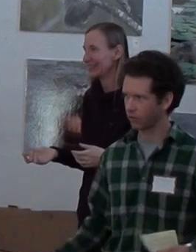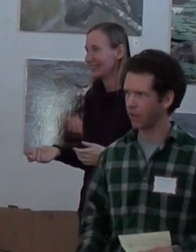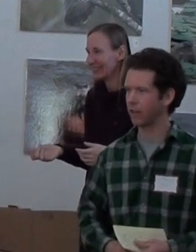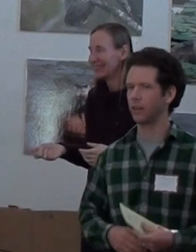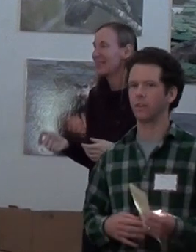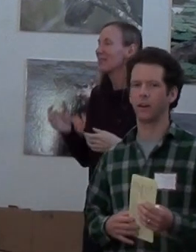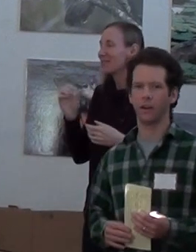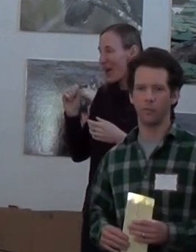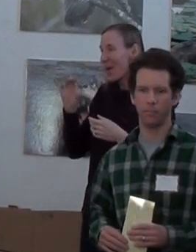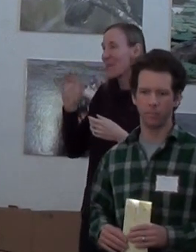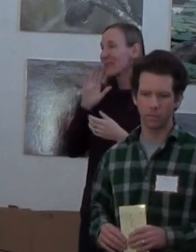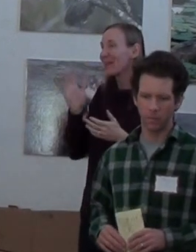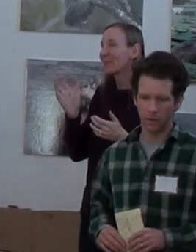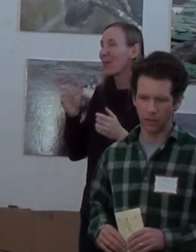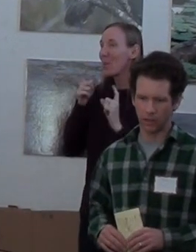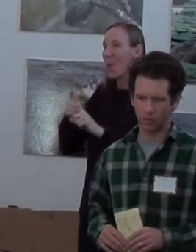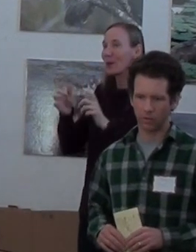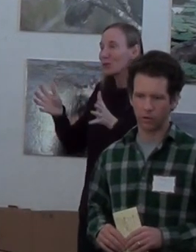get us excited,